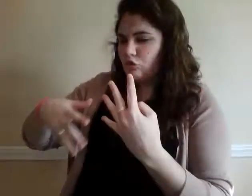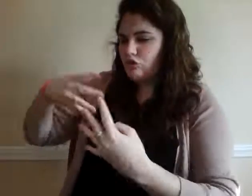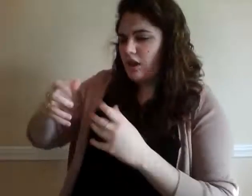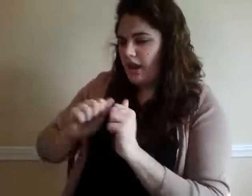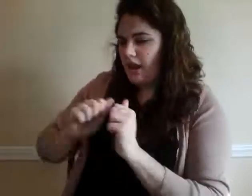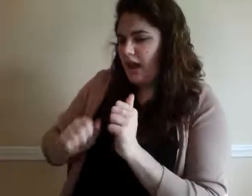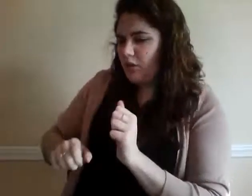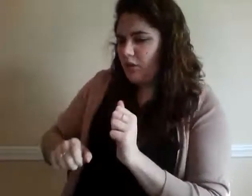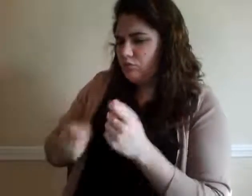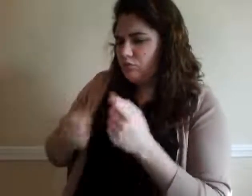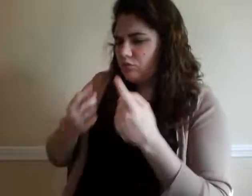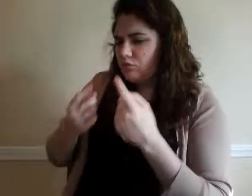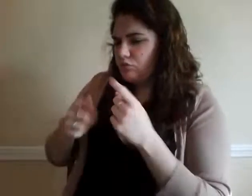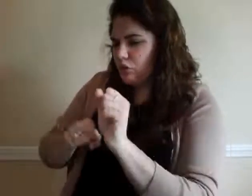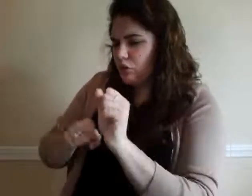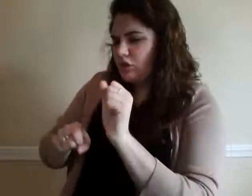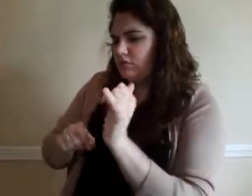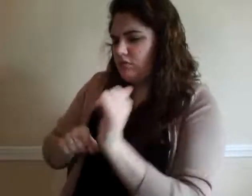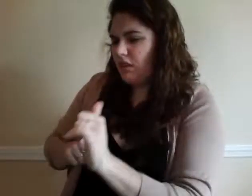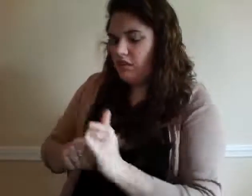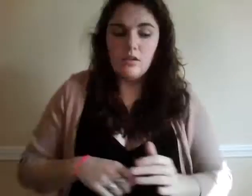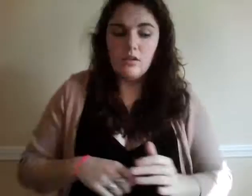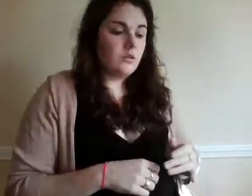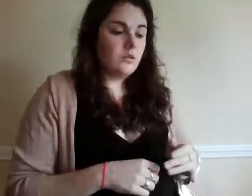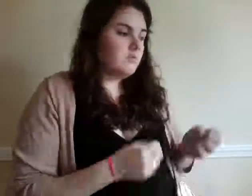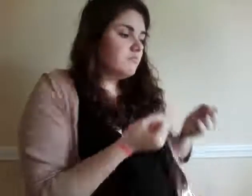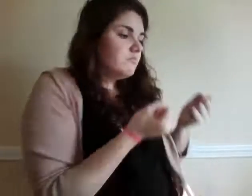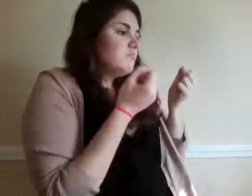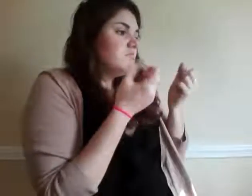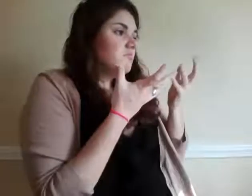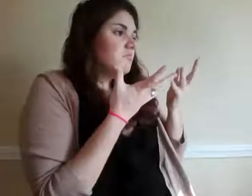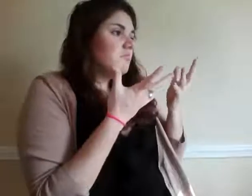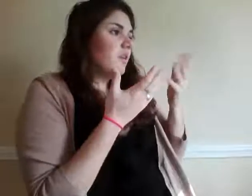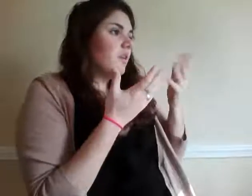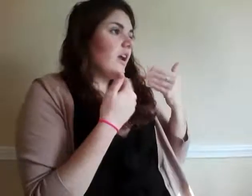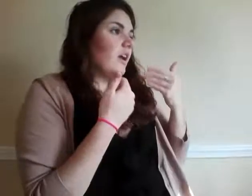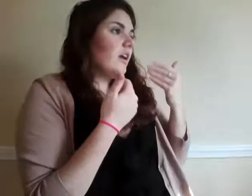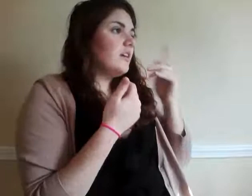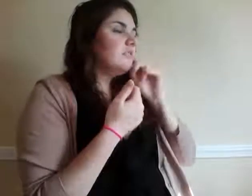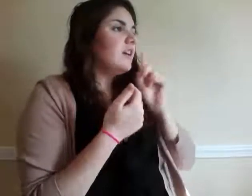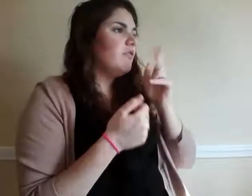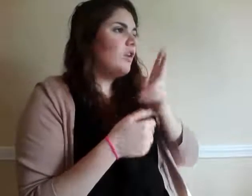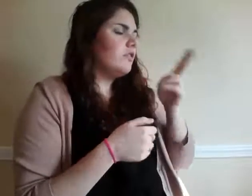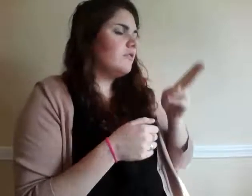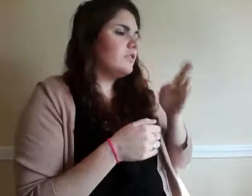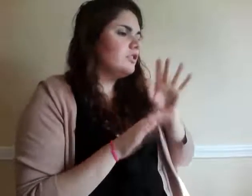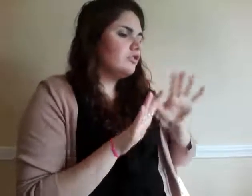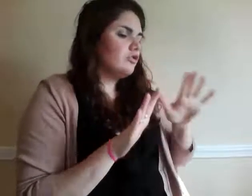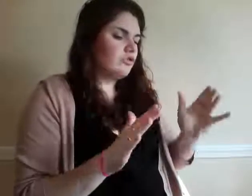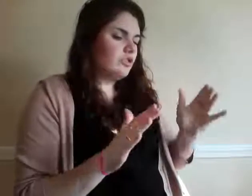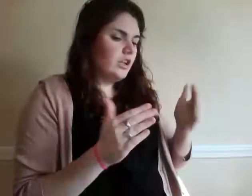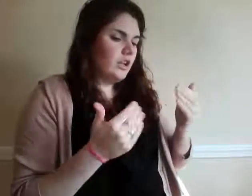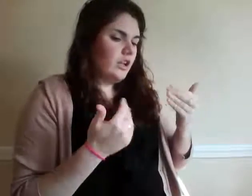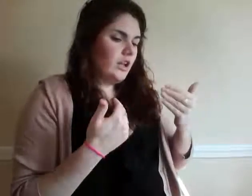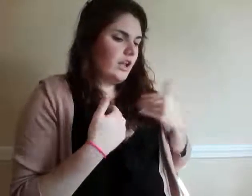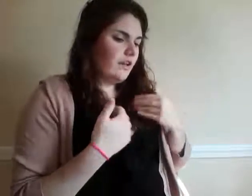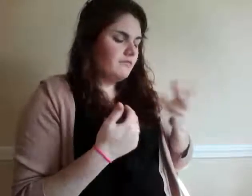classrooms there? Well, since so many of the deaf and hard of hearing children have implants now,